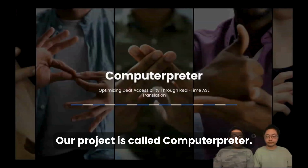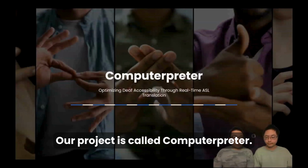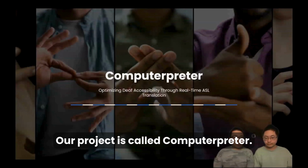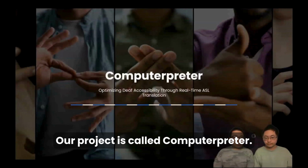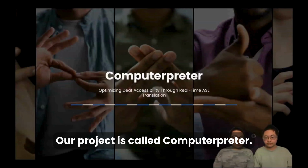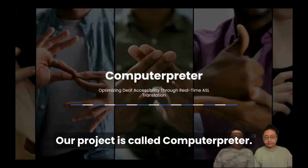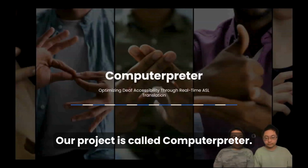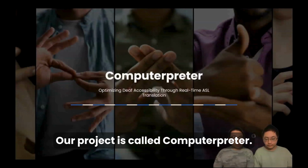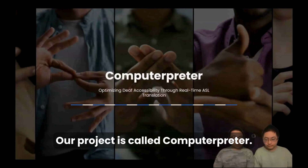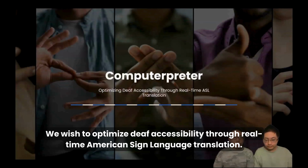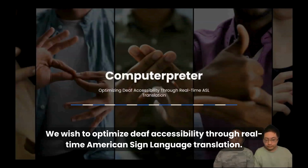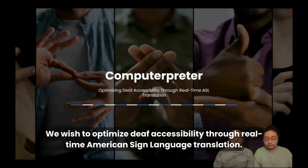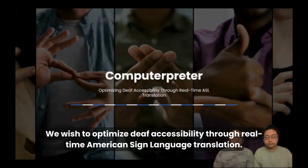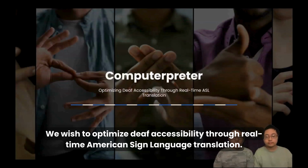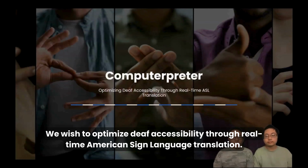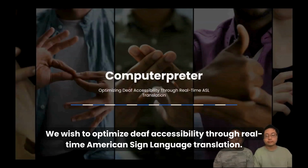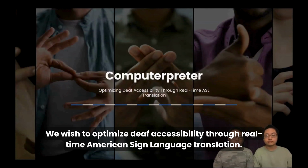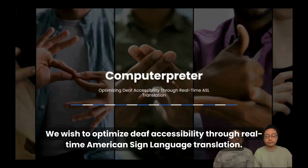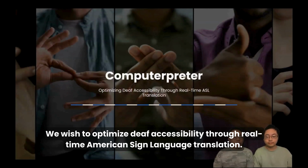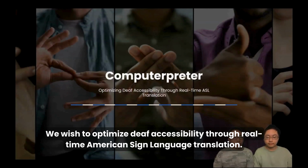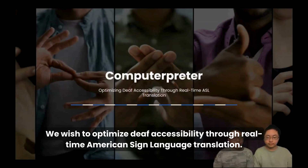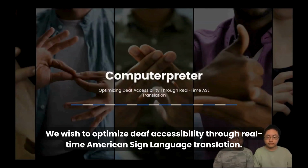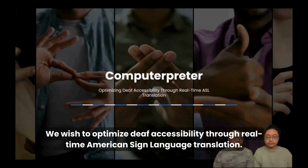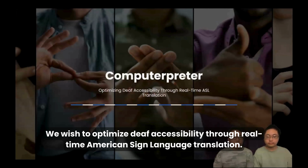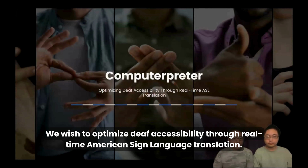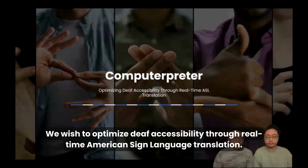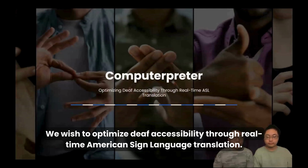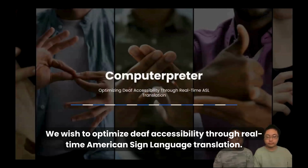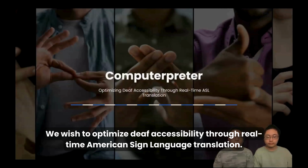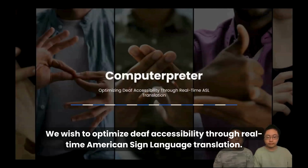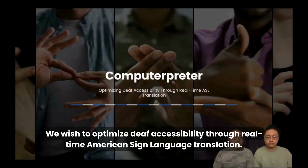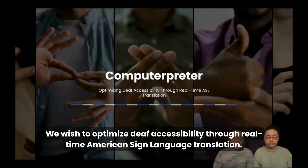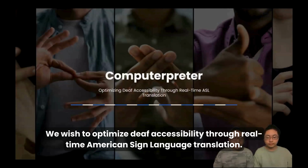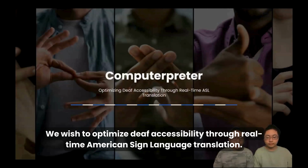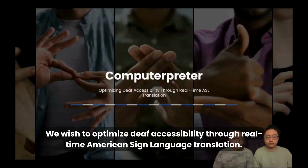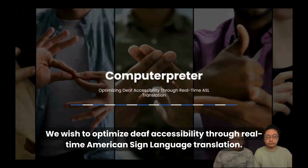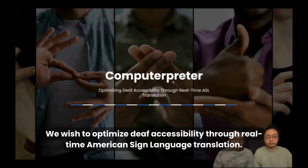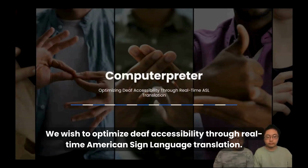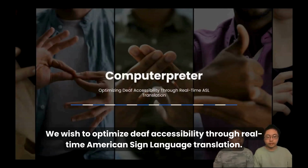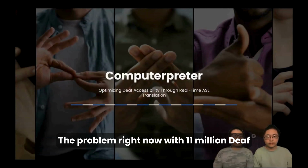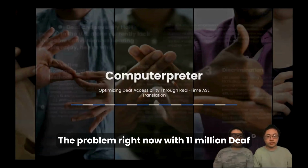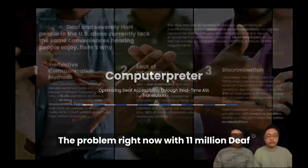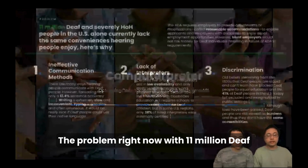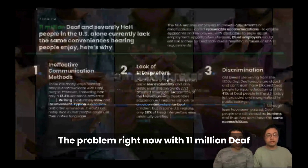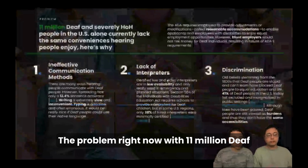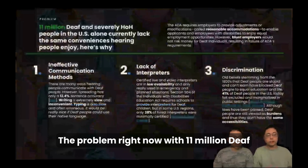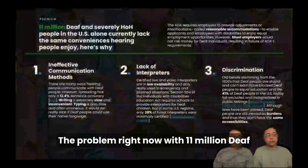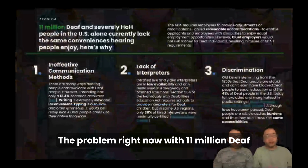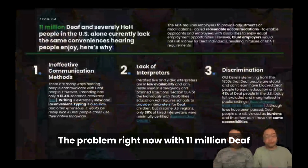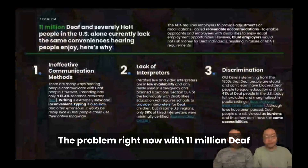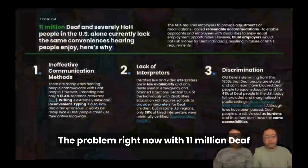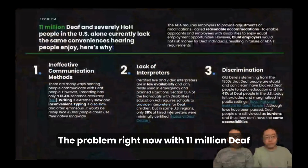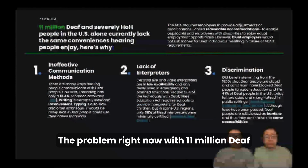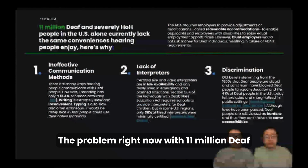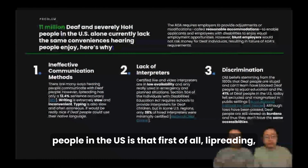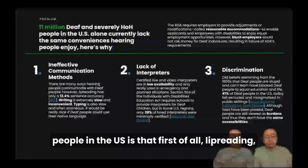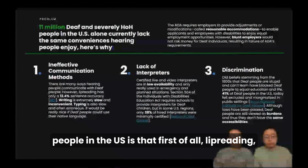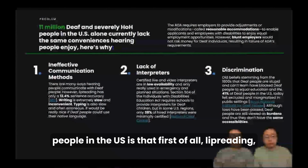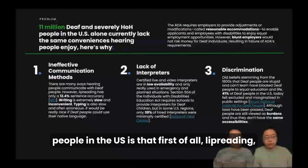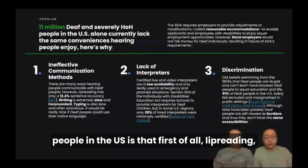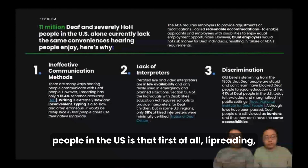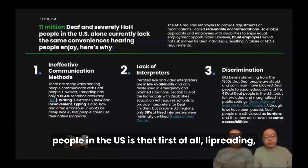Our project is called Computerpreter. We wish to optimize deaf accessibility through real-time American Sign Language translation. The problem right now with the 11 million